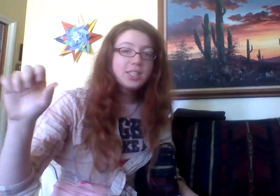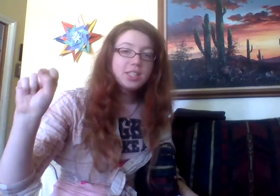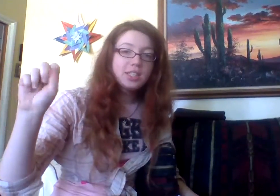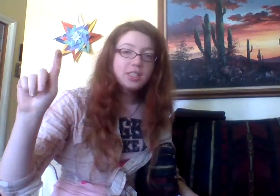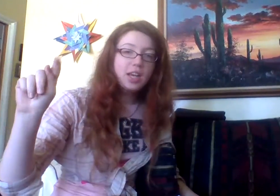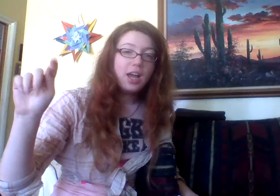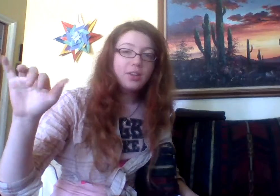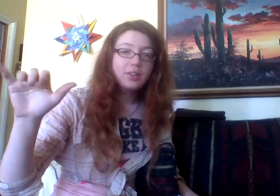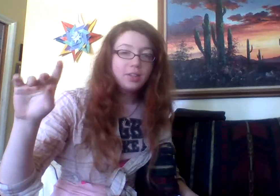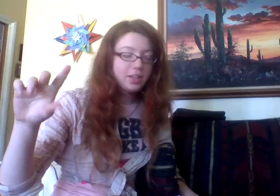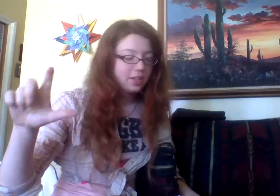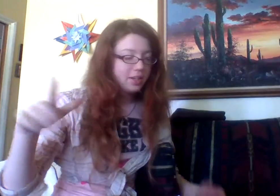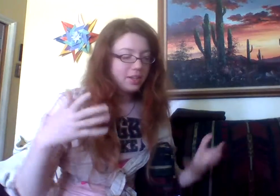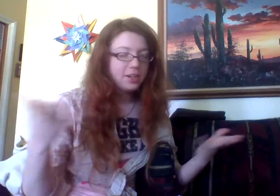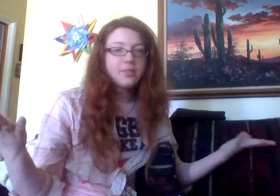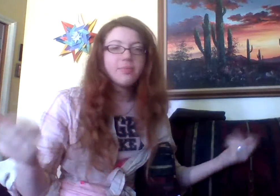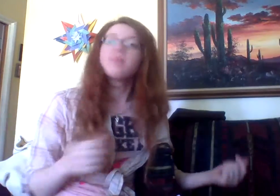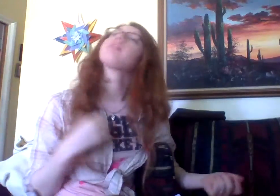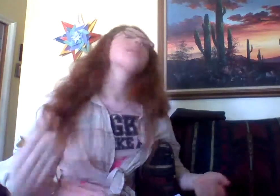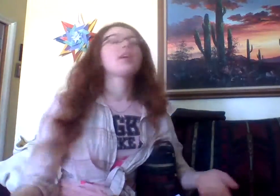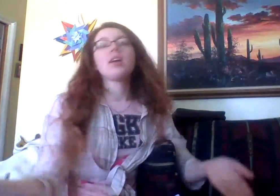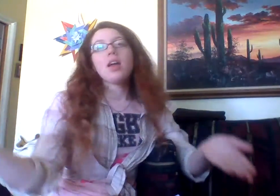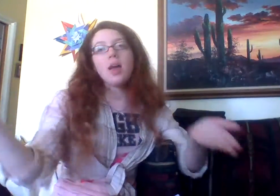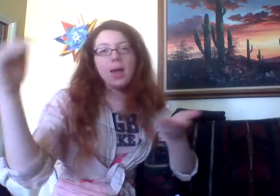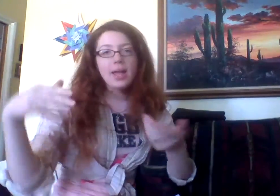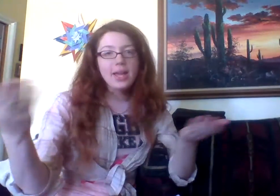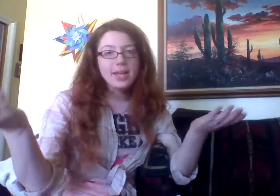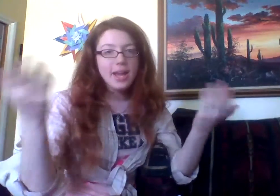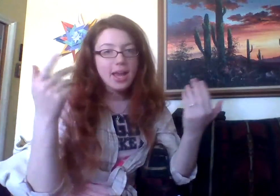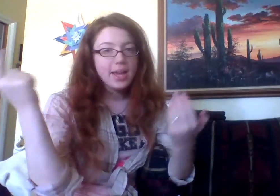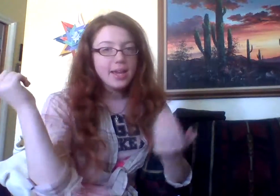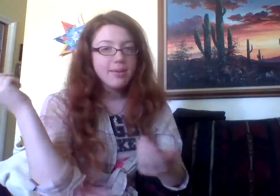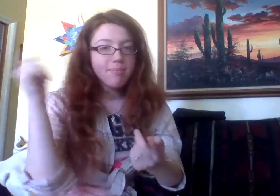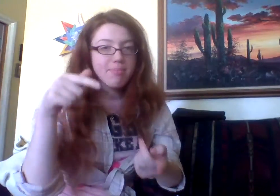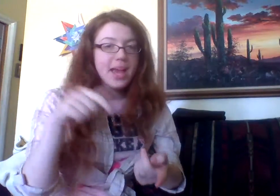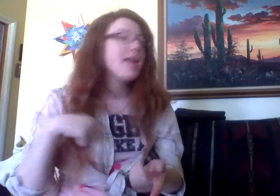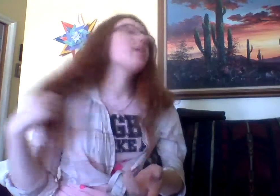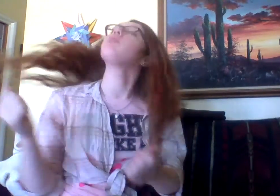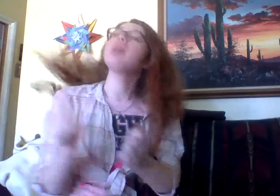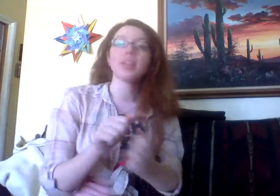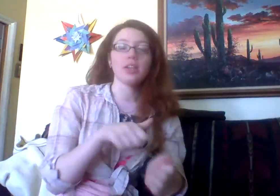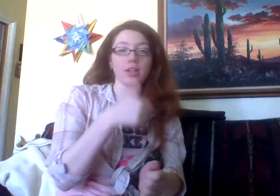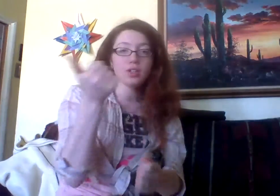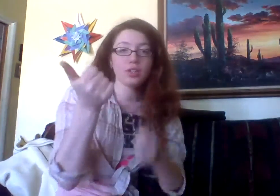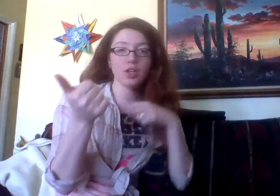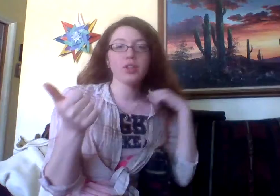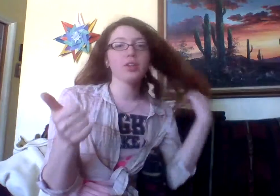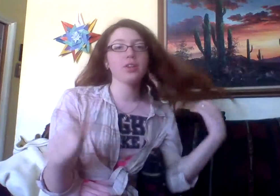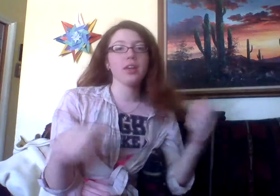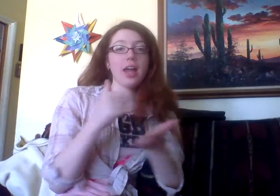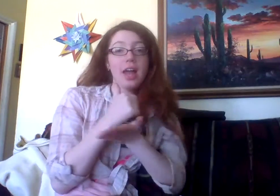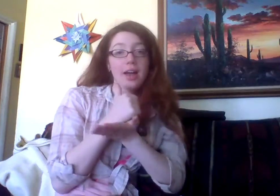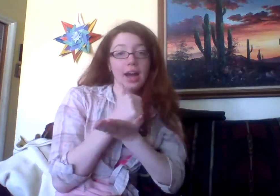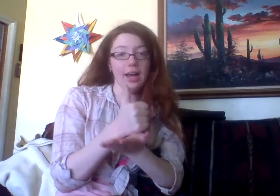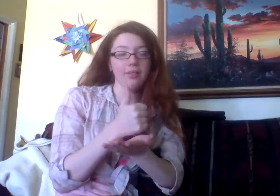Princess Style here, and I am back with another